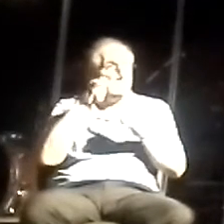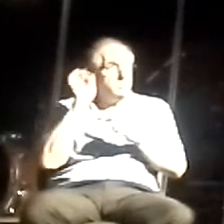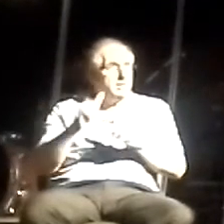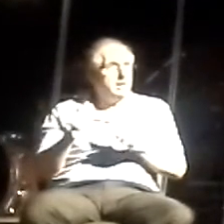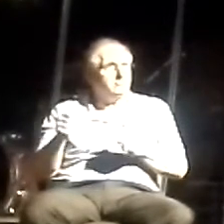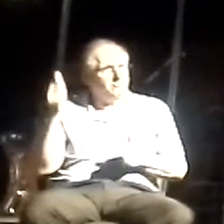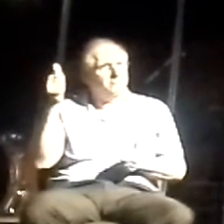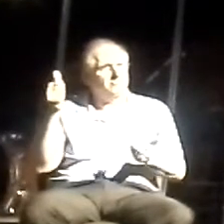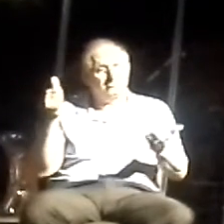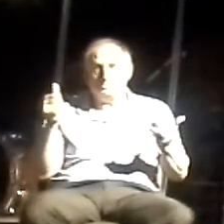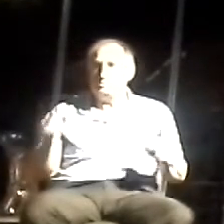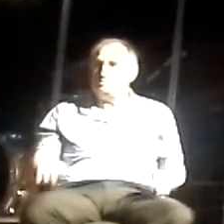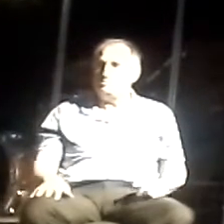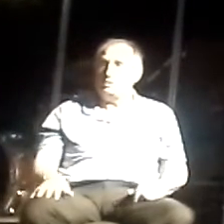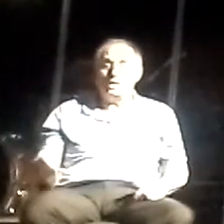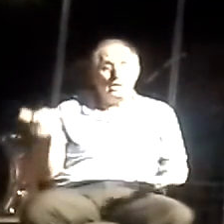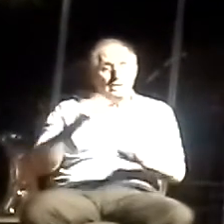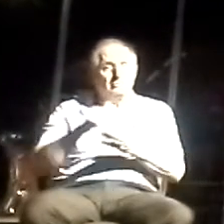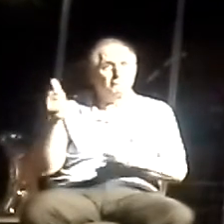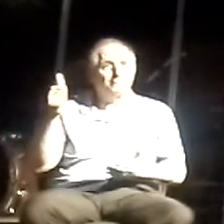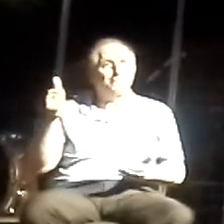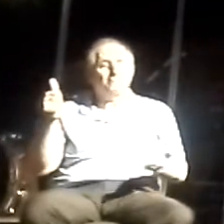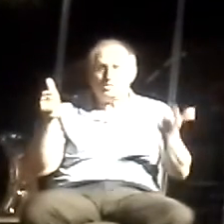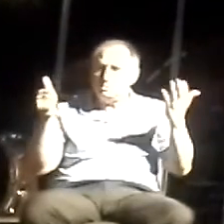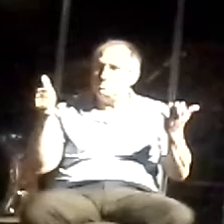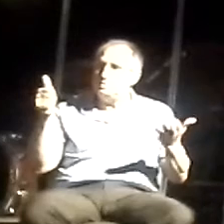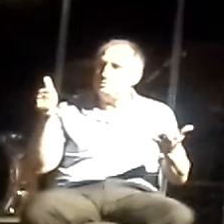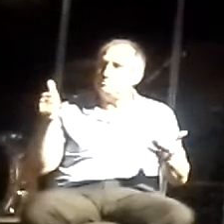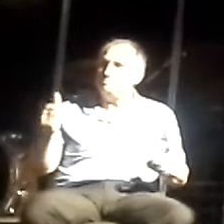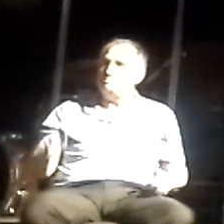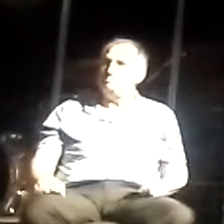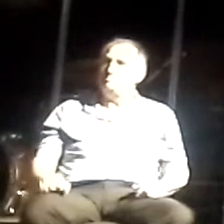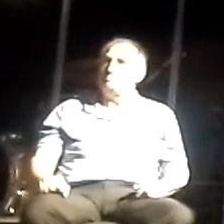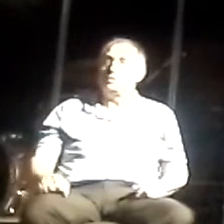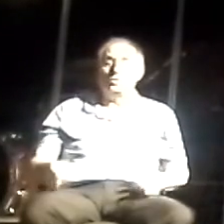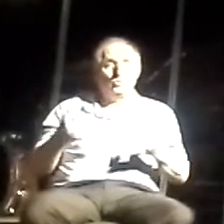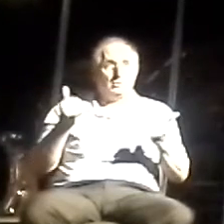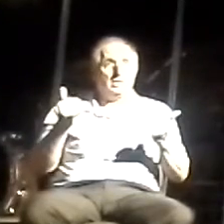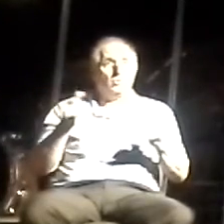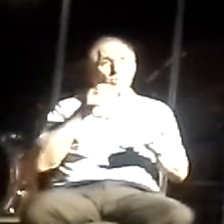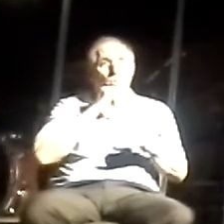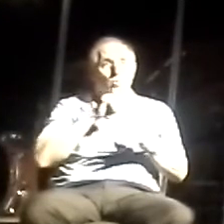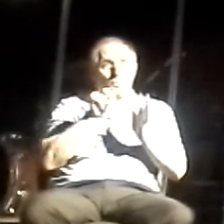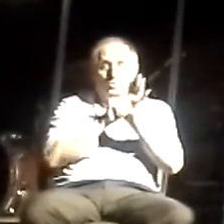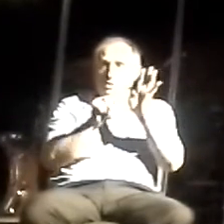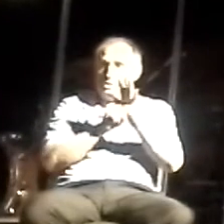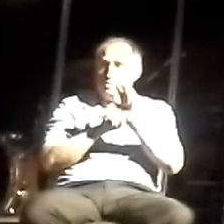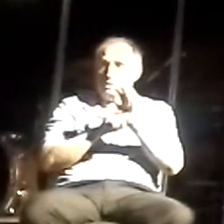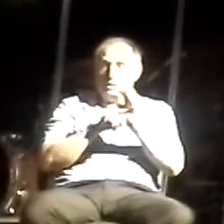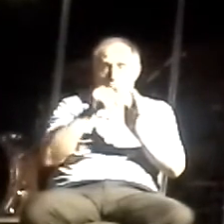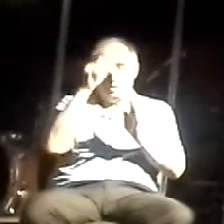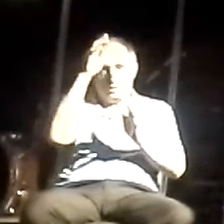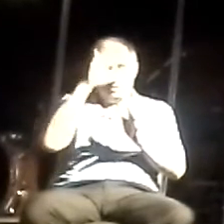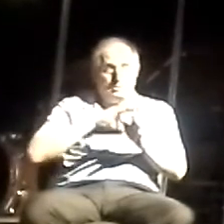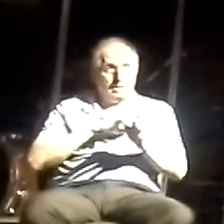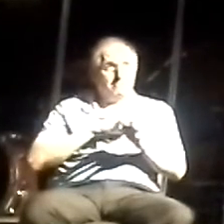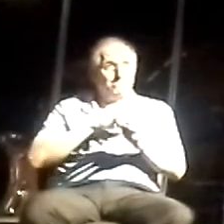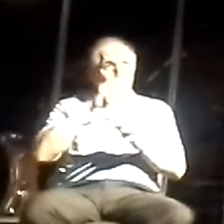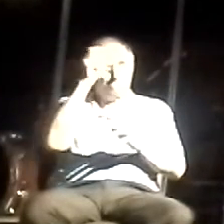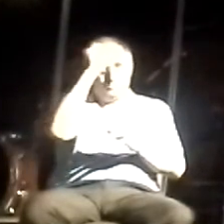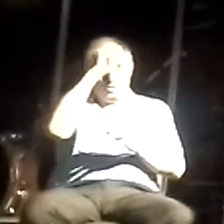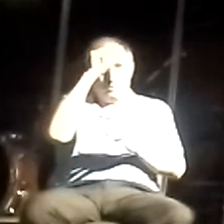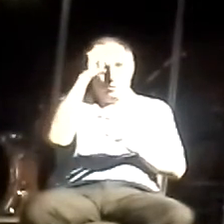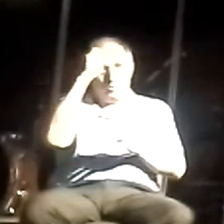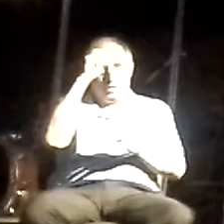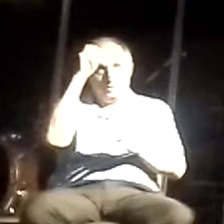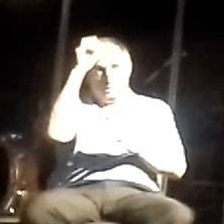Now come on. Let's do it again. Come on. Come on, man. Today we're going to be in the Old Testament. Listen to a man named Solomon, the